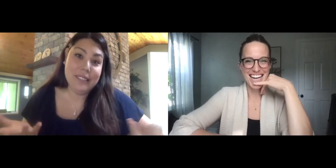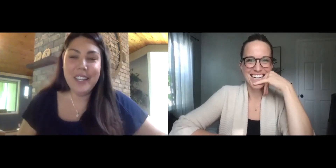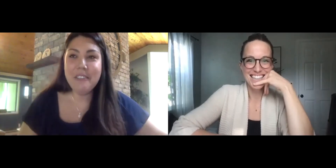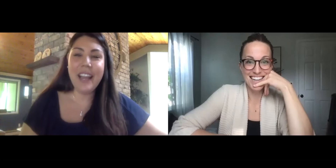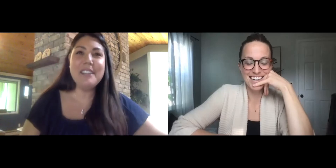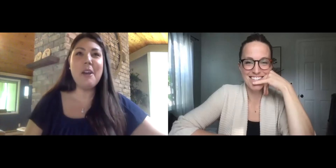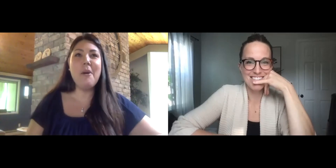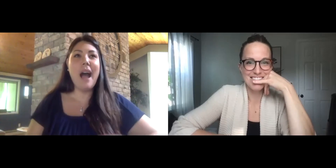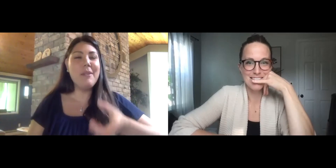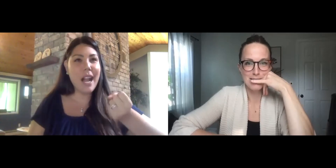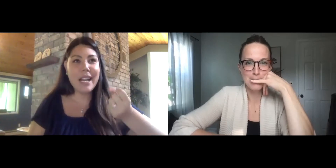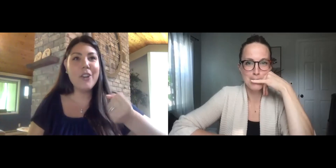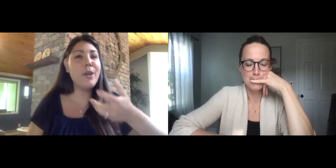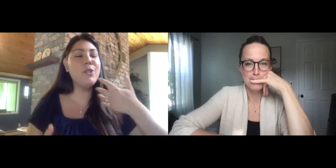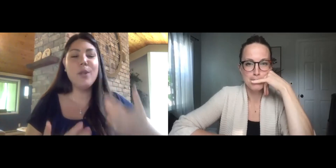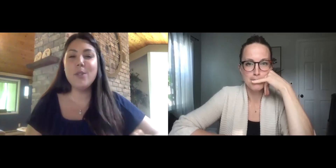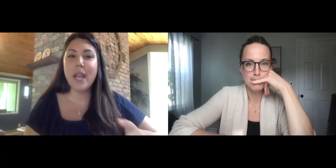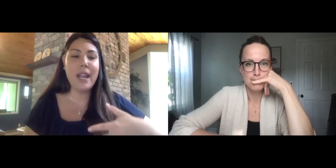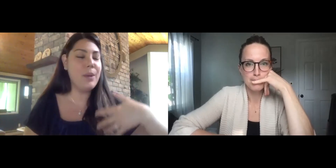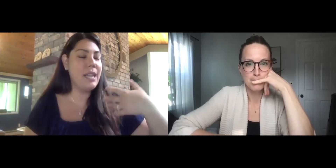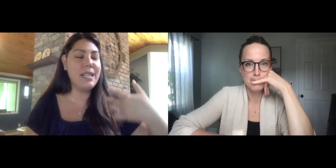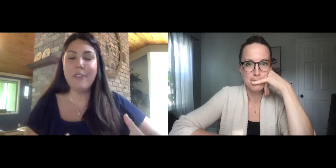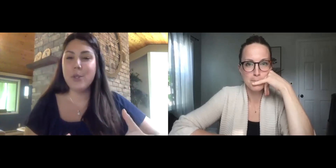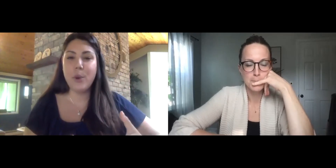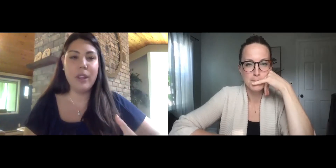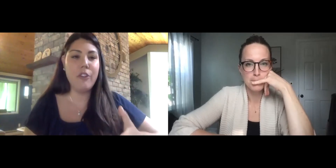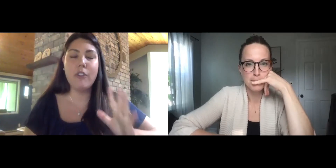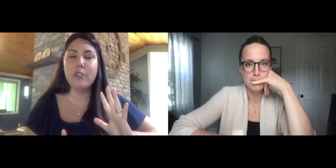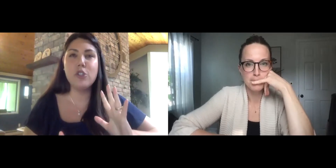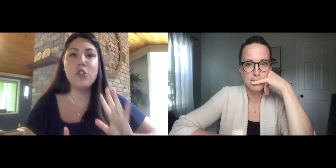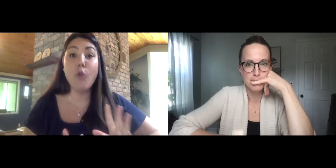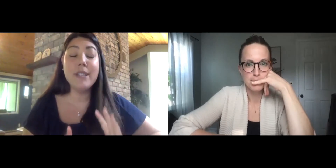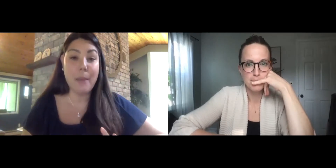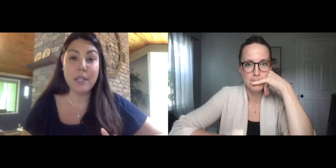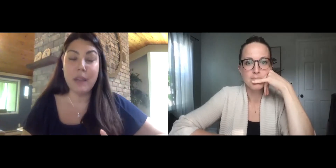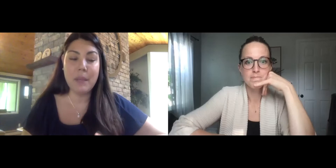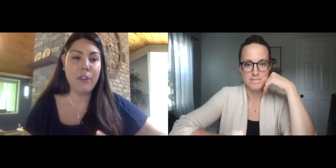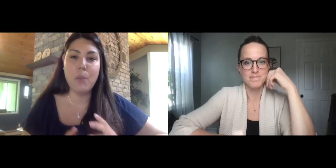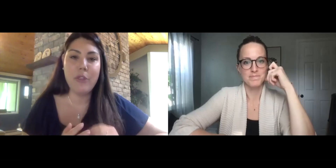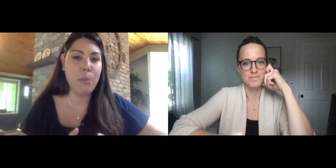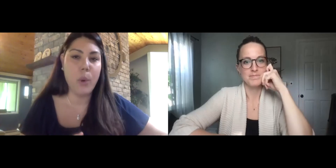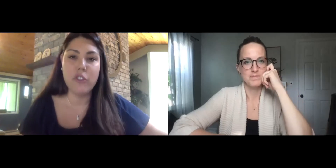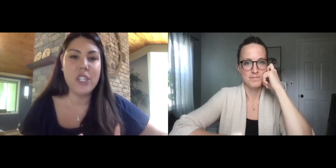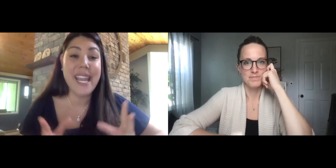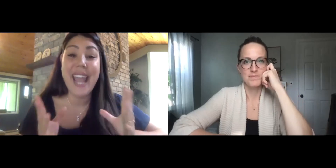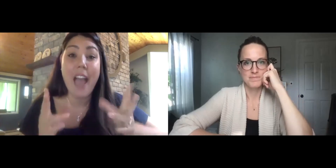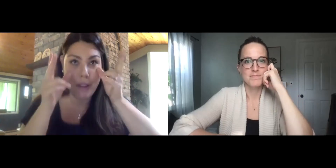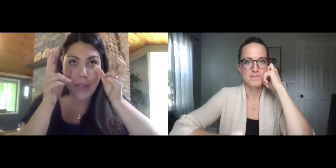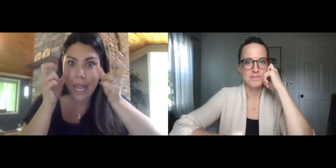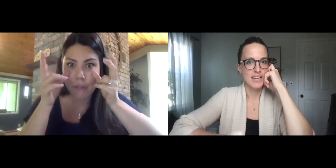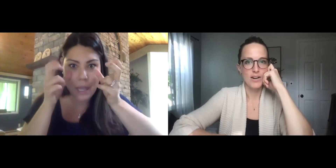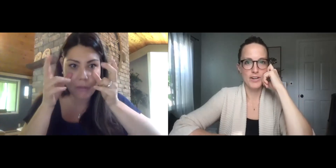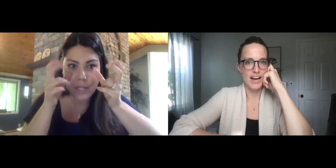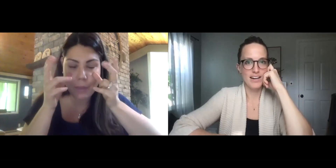Yeah. Right. Yeah. So I was signing to her. So as soon as you can, I would say it's never too early. They're so receptive. I mean, from when they're born, they're just taking